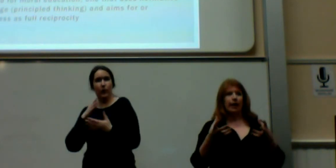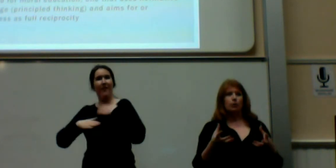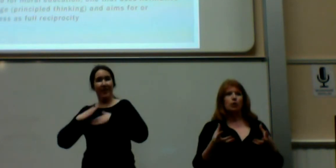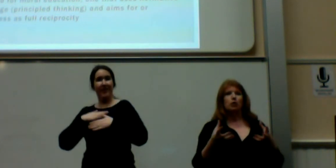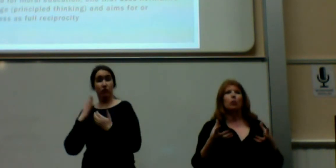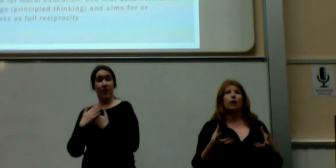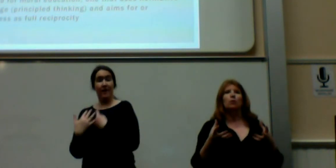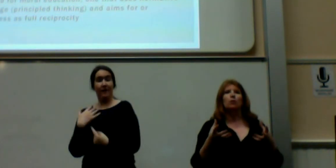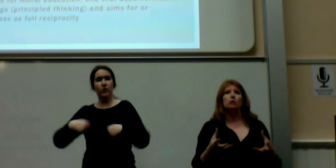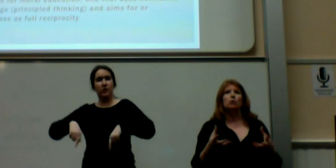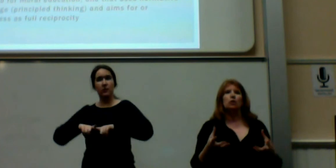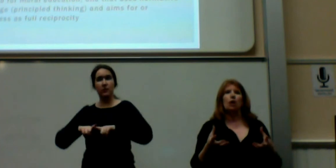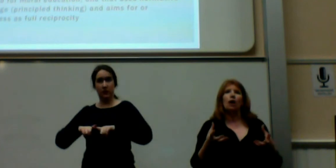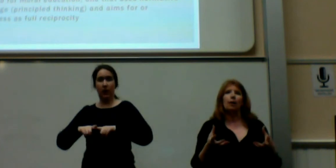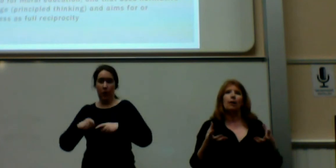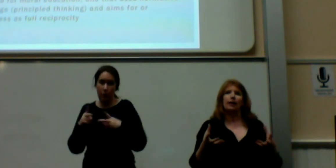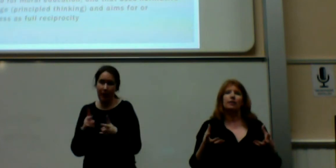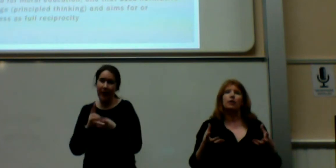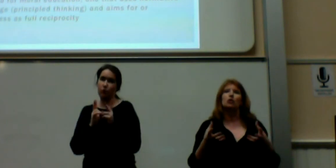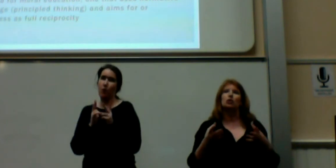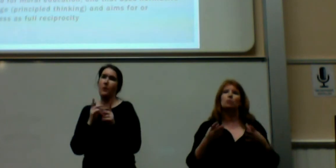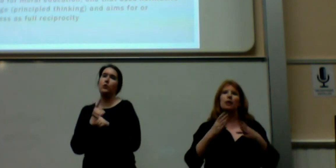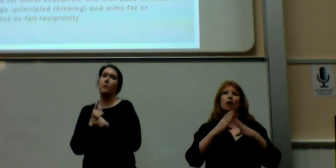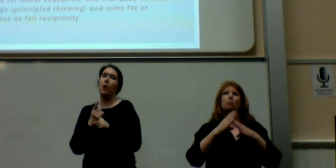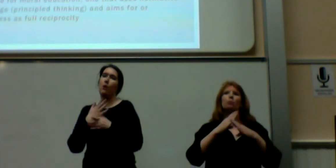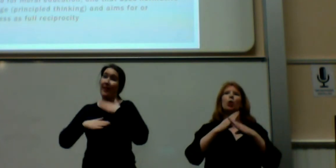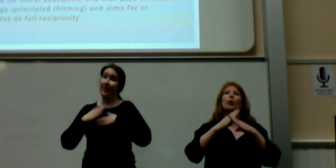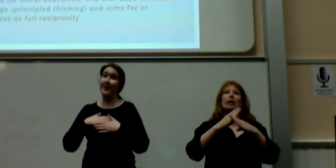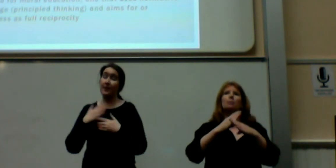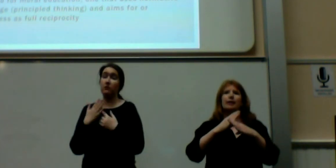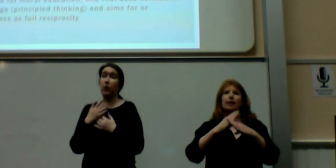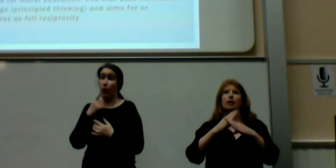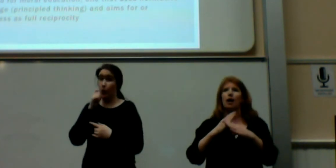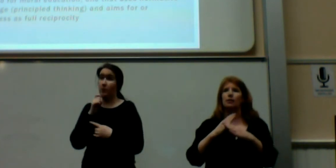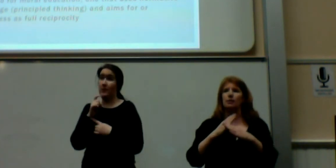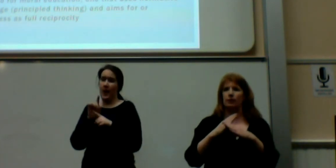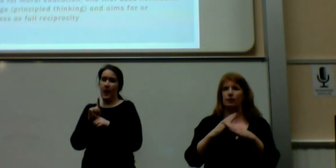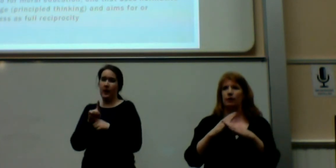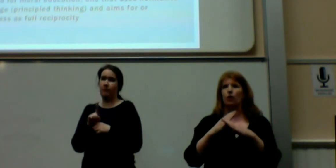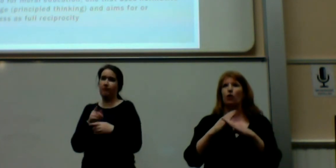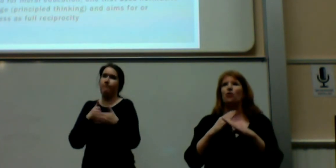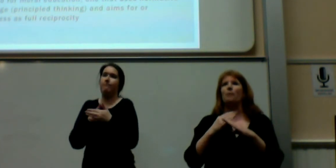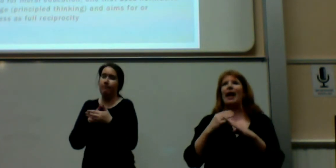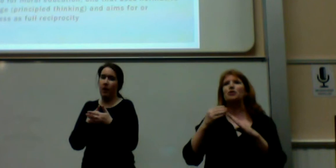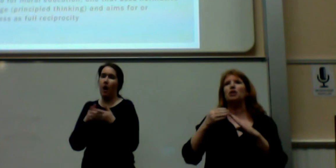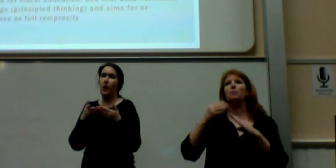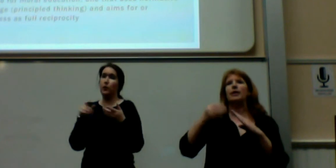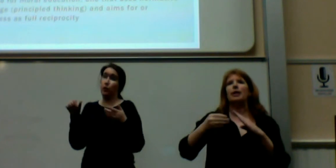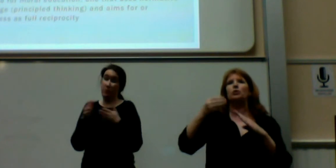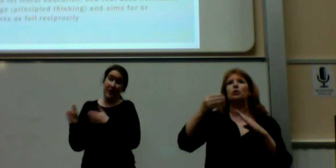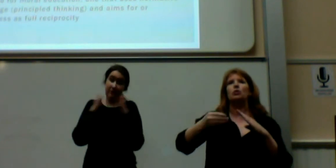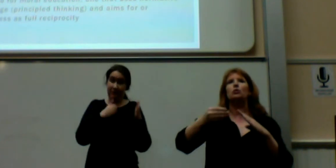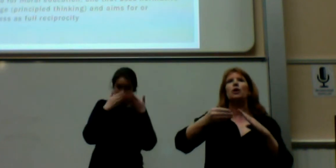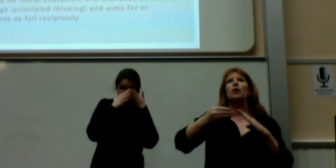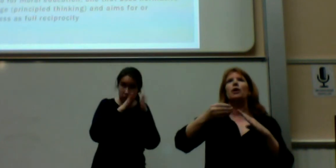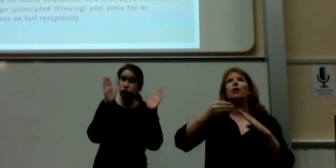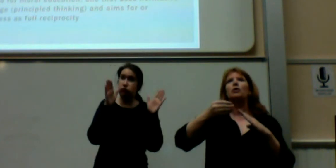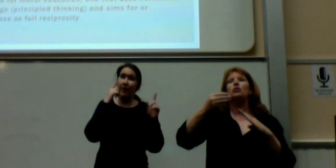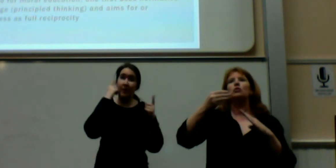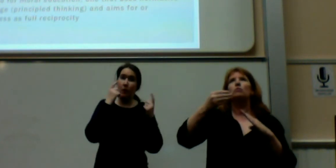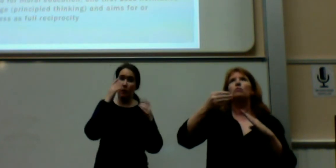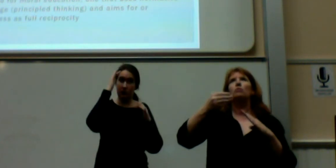actually the language and the way in which we talk about ethics could be prohibiting us from actually being able to